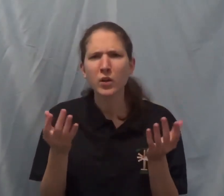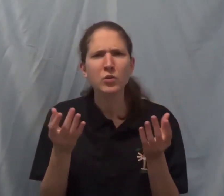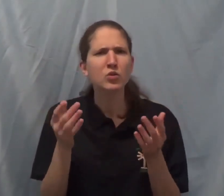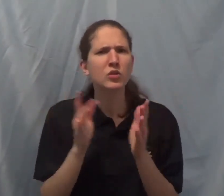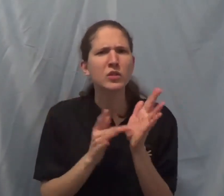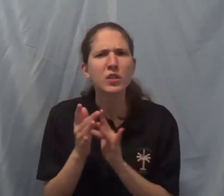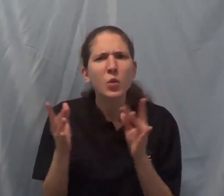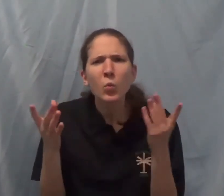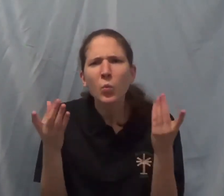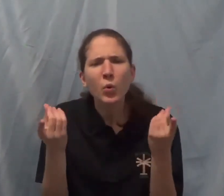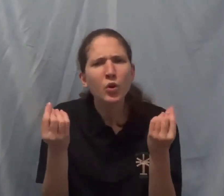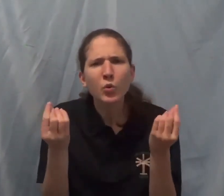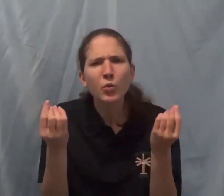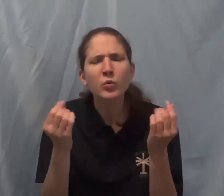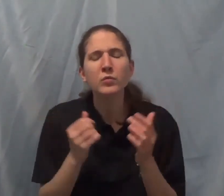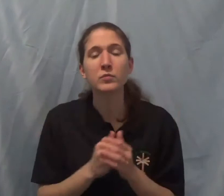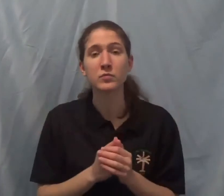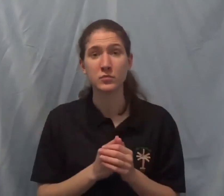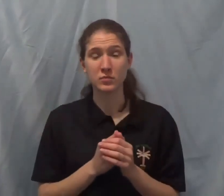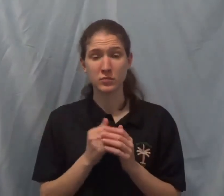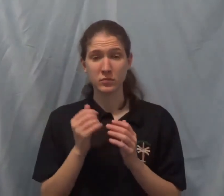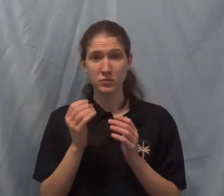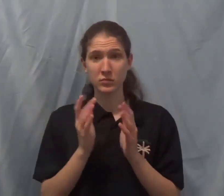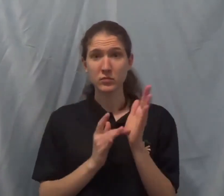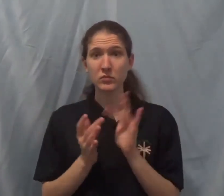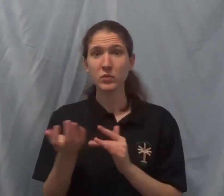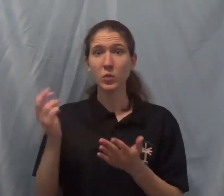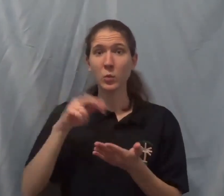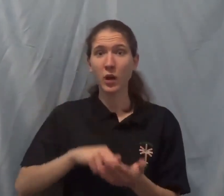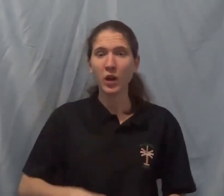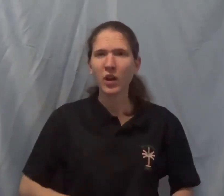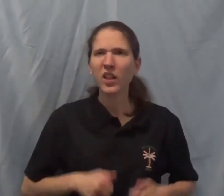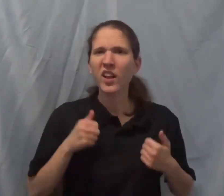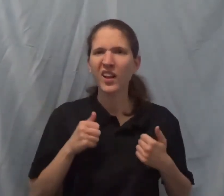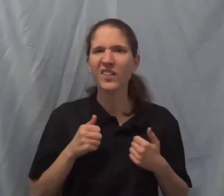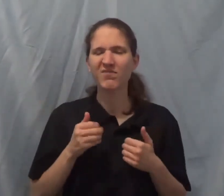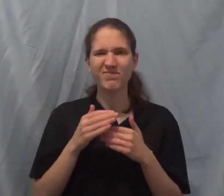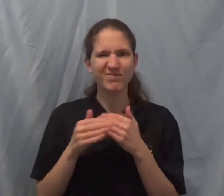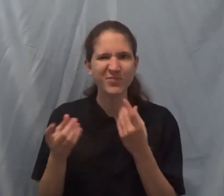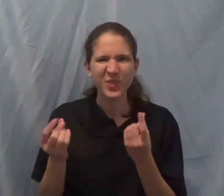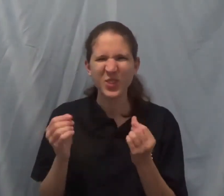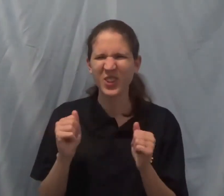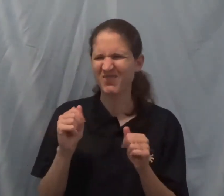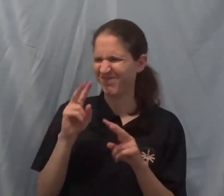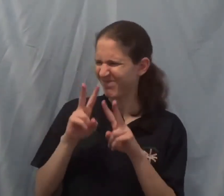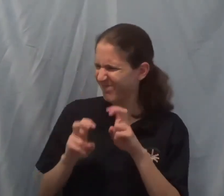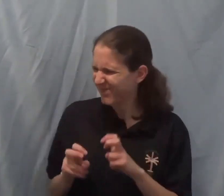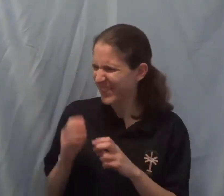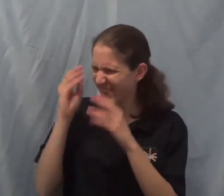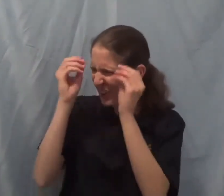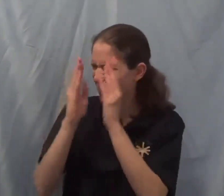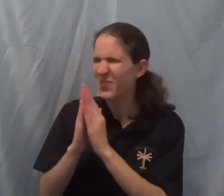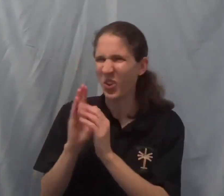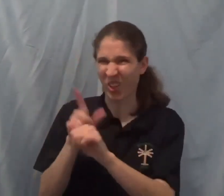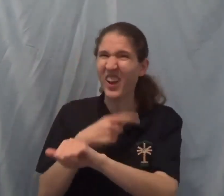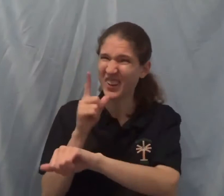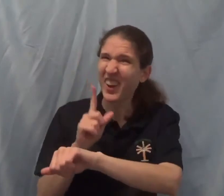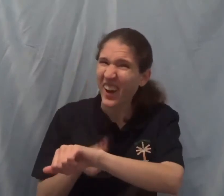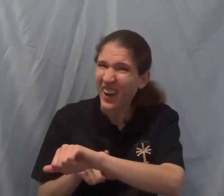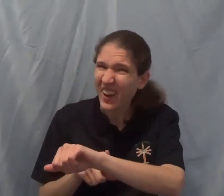our Lord says? What does he say? He says, get the word out. And the very, very